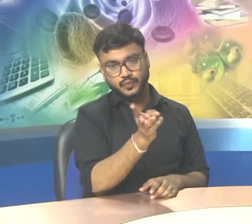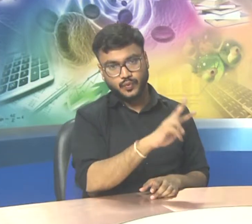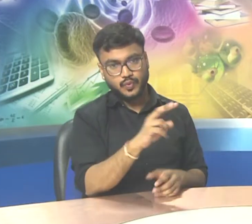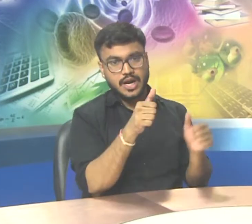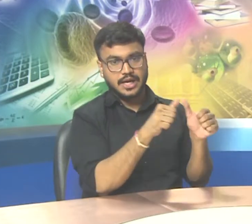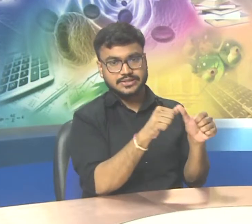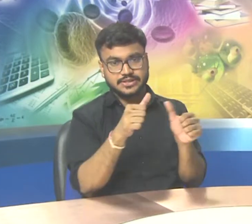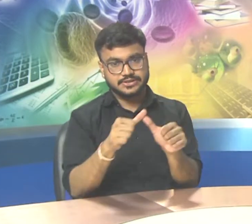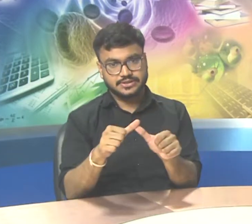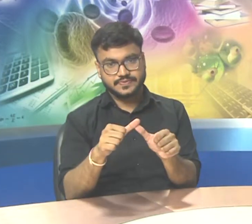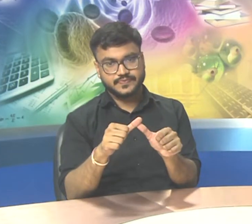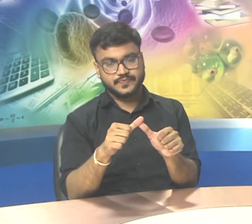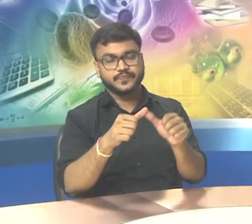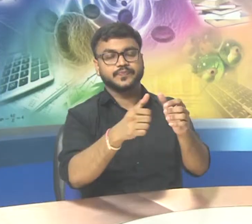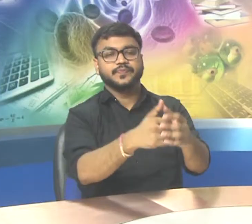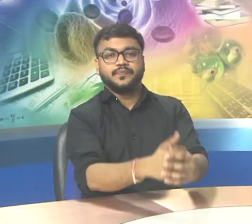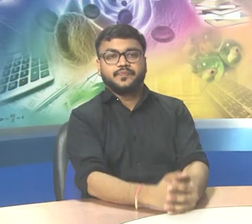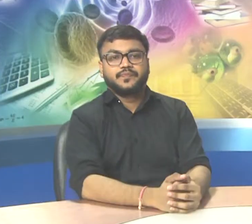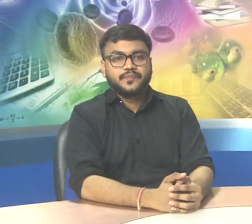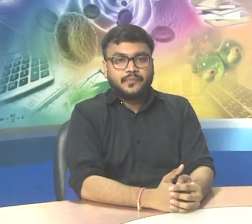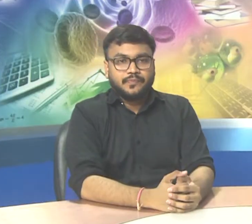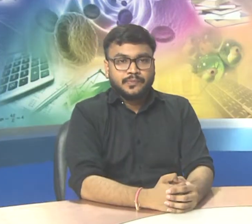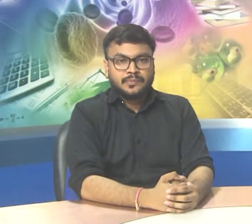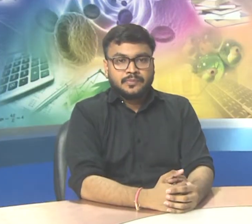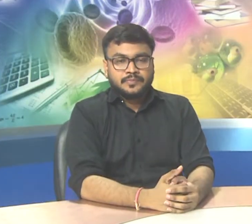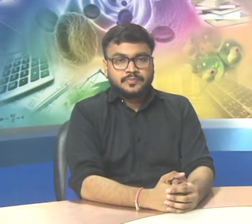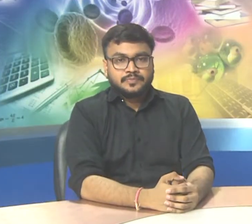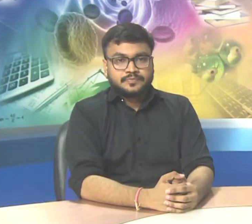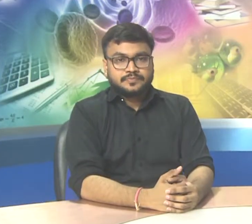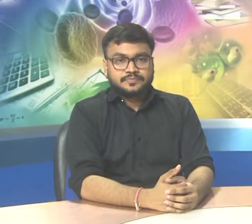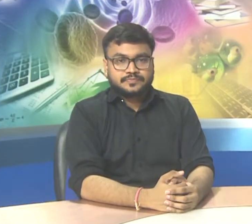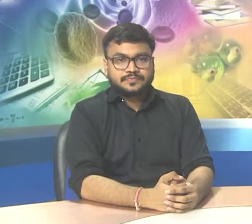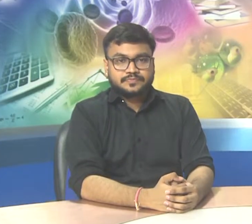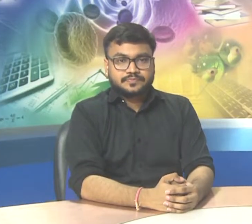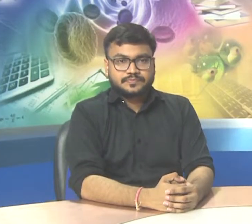and they are 22 amino acids in total.